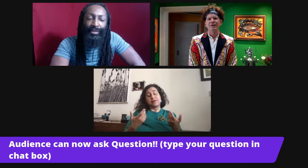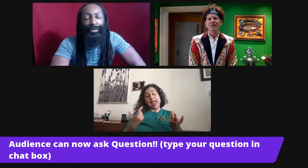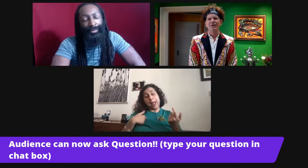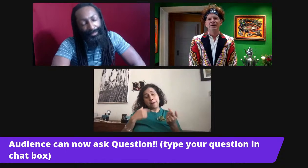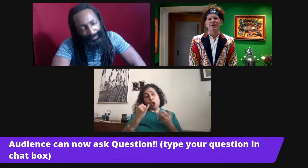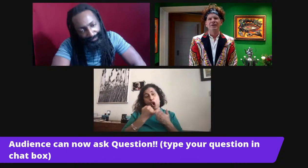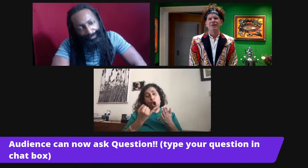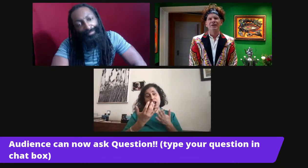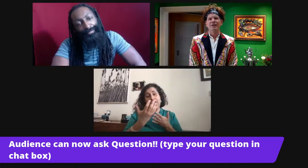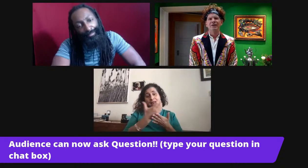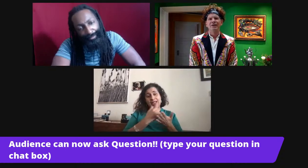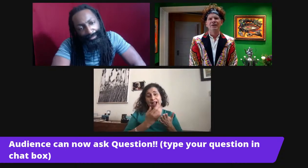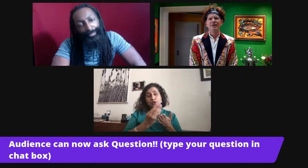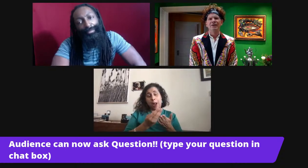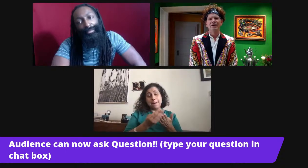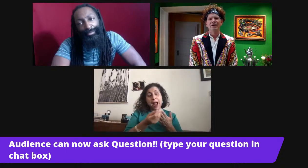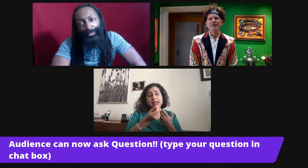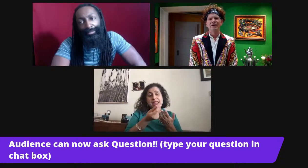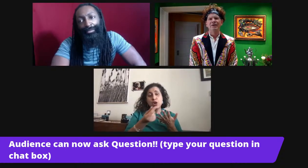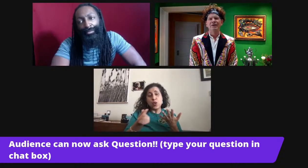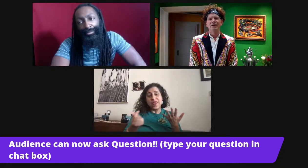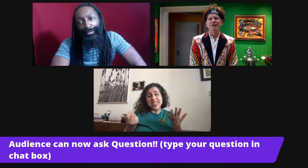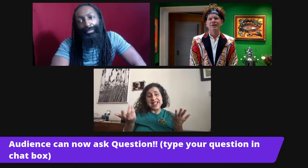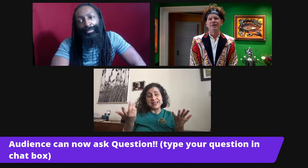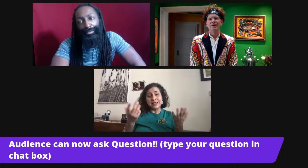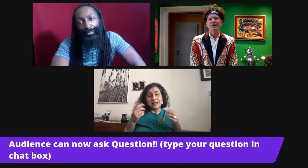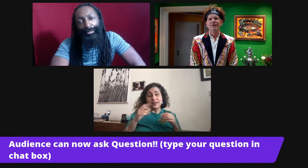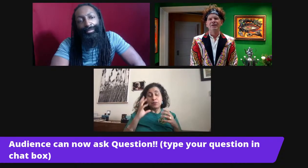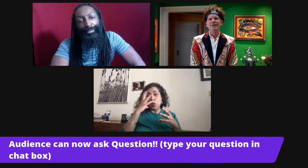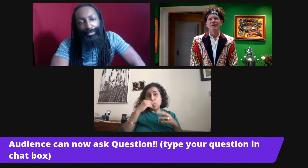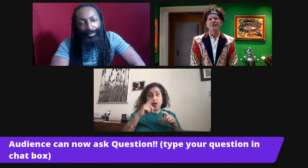People think, oh, I can't afford deaf art, it's expensive.